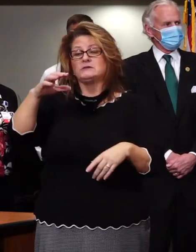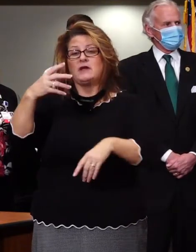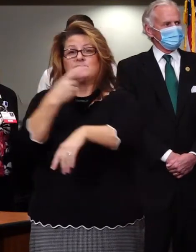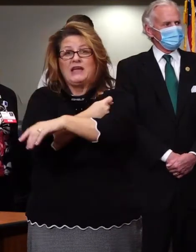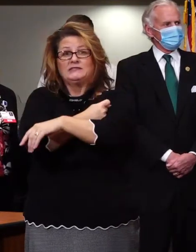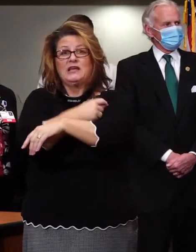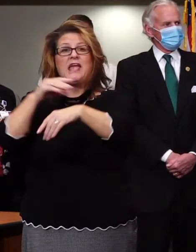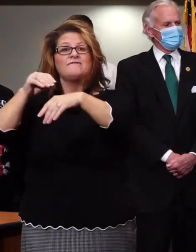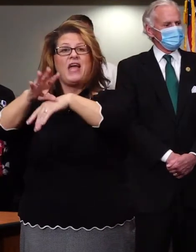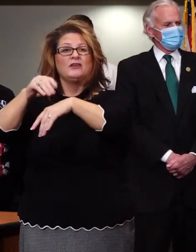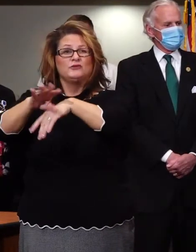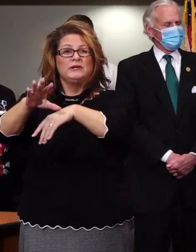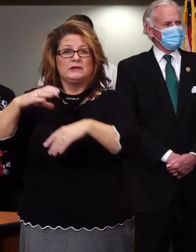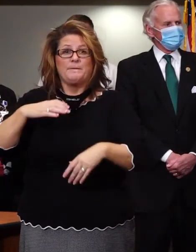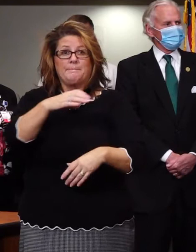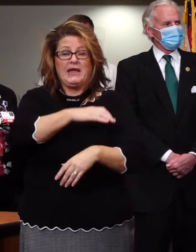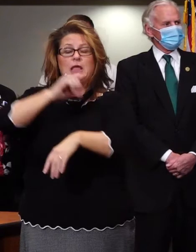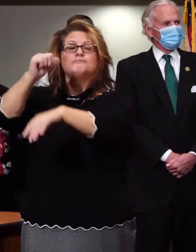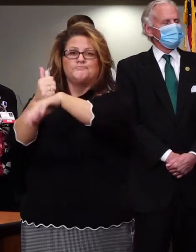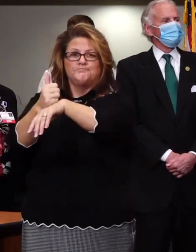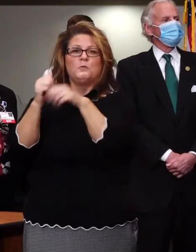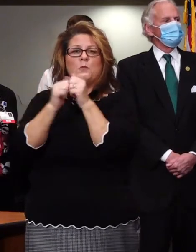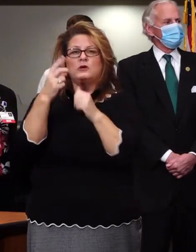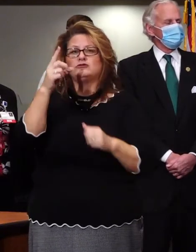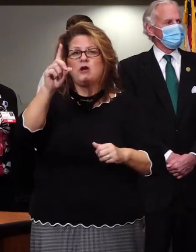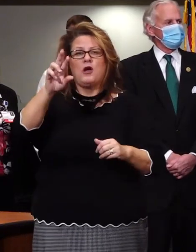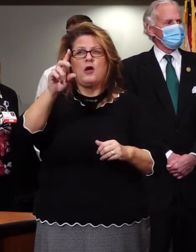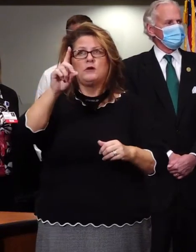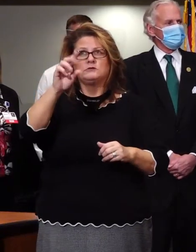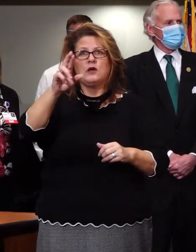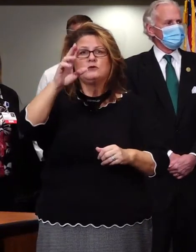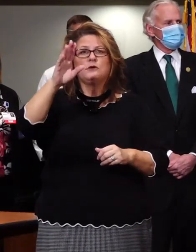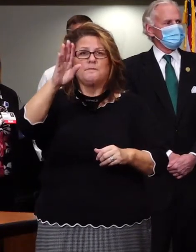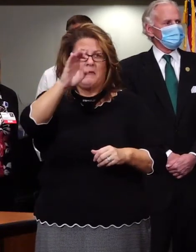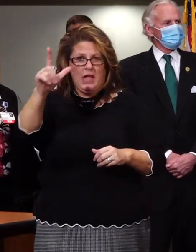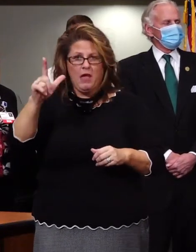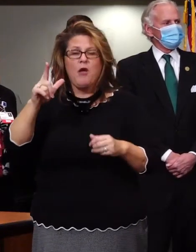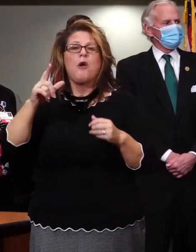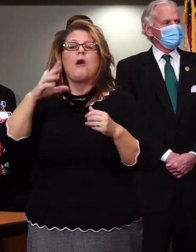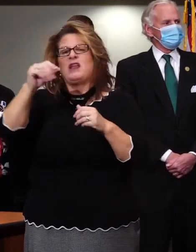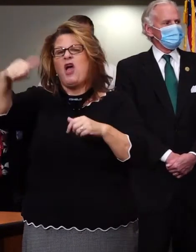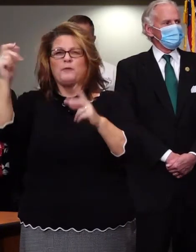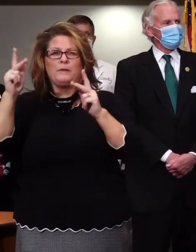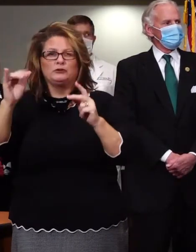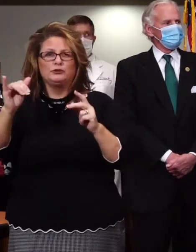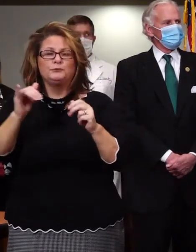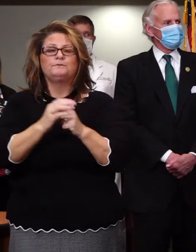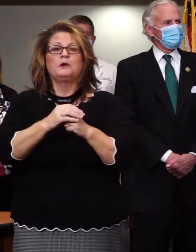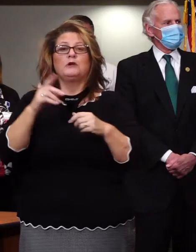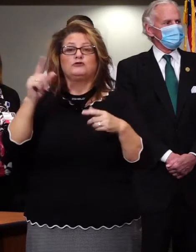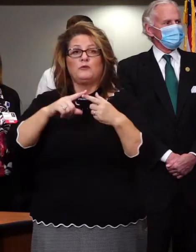by Dr. Bell and others, and it's comprised of members representing a wide variety of stakeholders in South